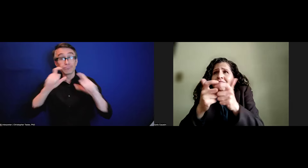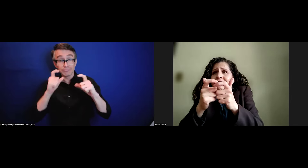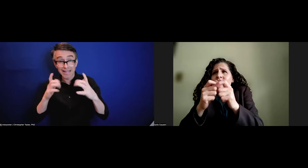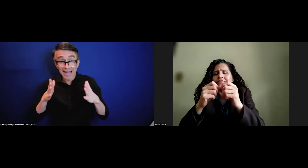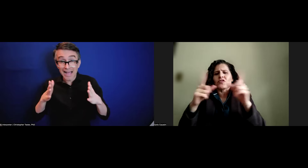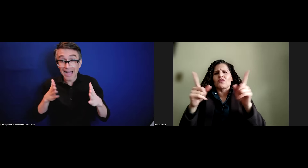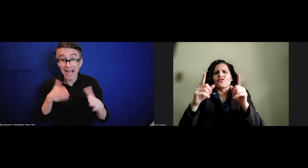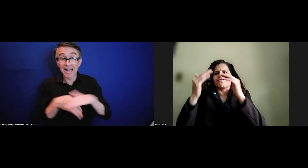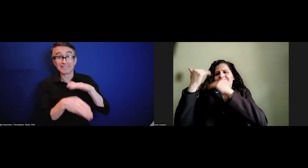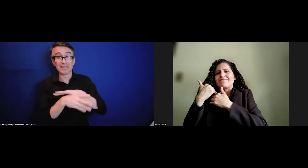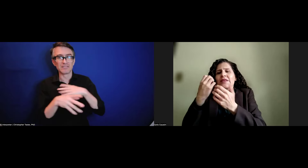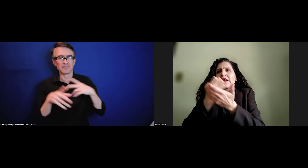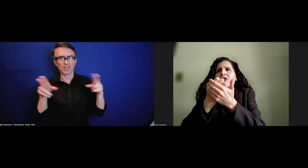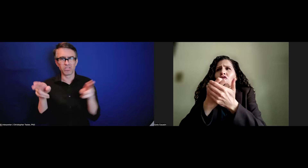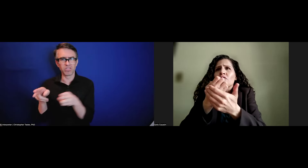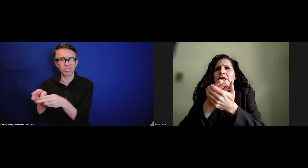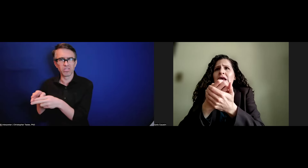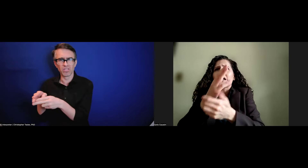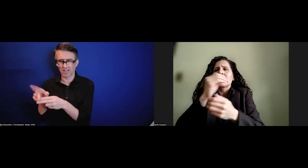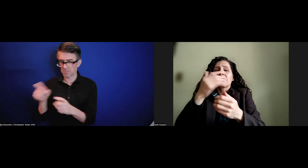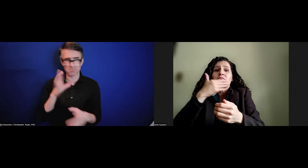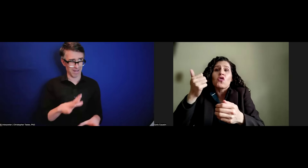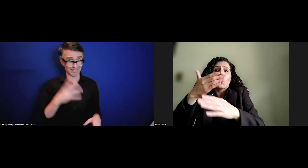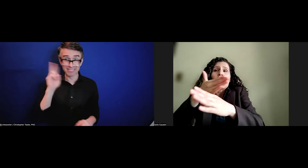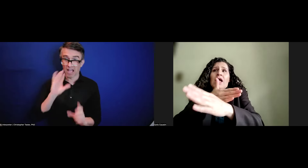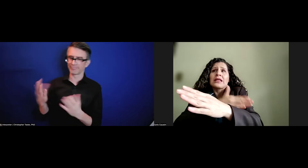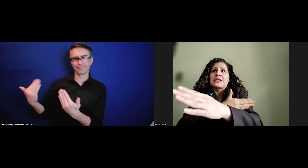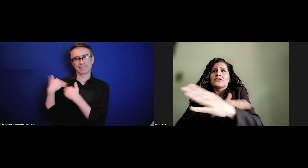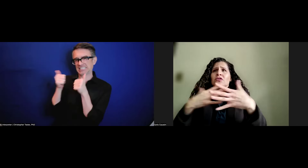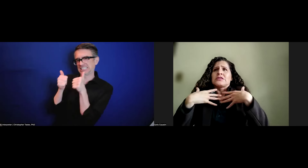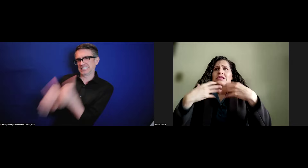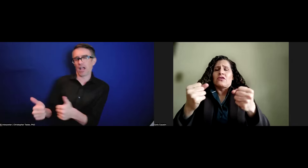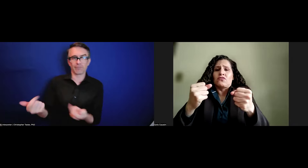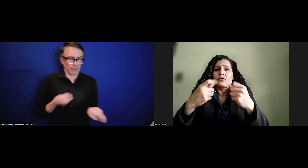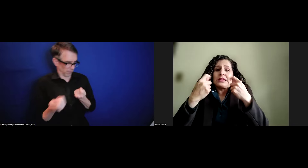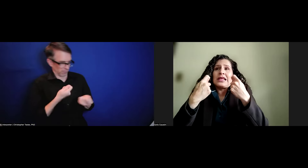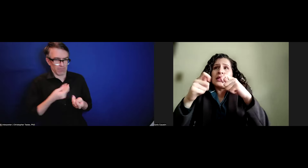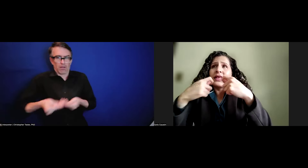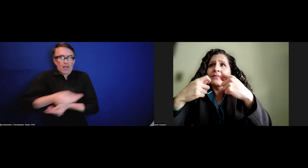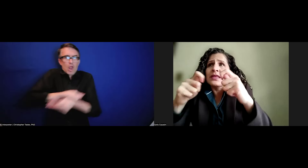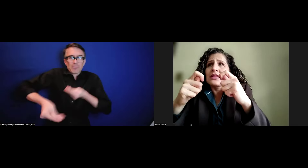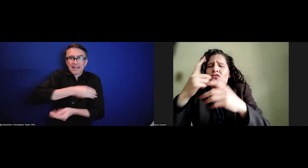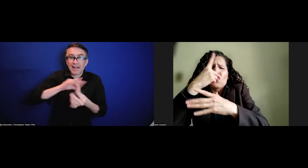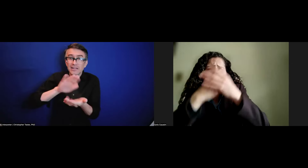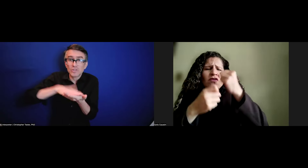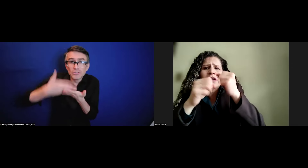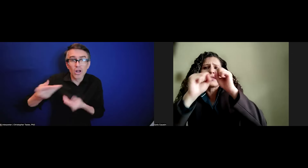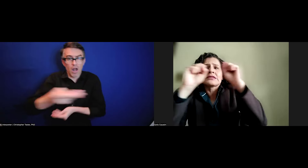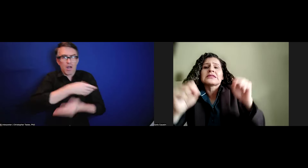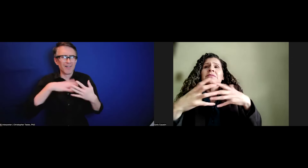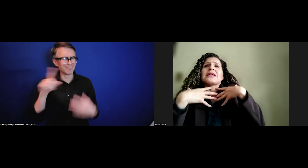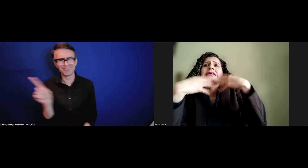Leaders are que se being puede trained. llegar a una Are we salud. looking for ways to Hay adapt material? But grupos we de do it from personas ourselves, right? sordas que es importante que les llegue